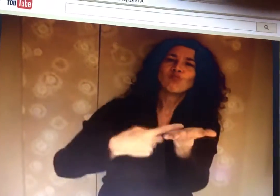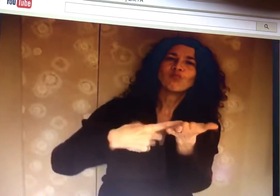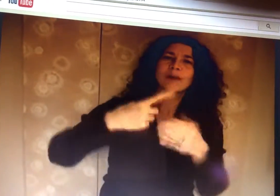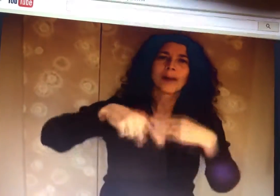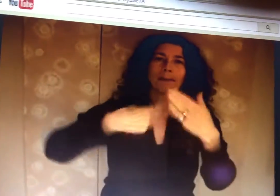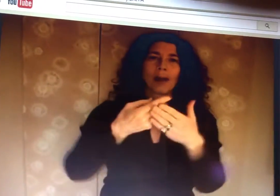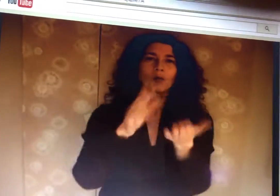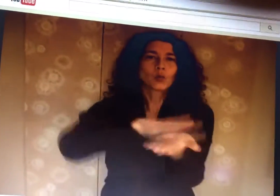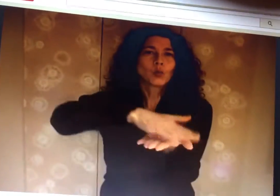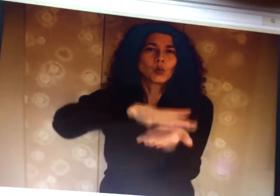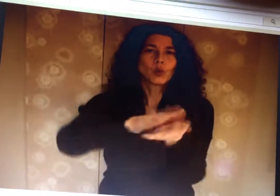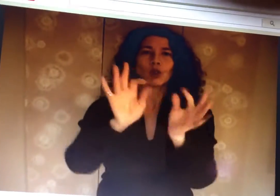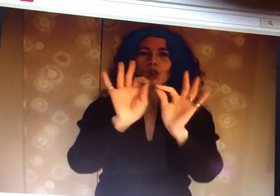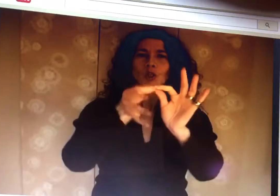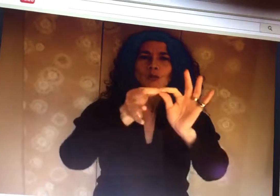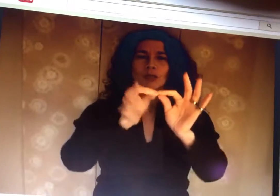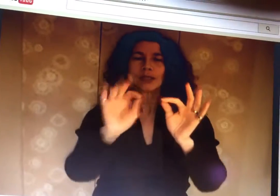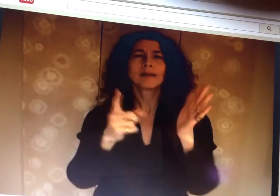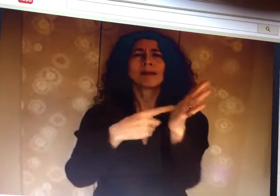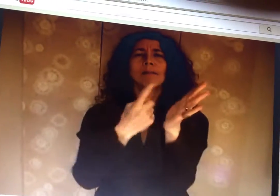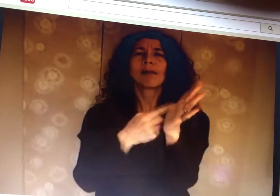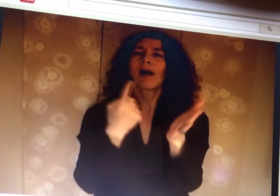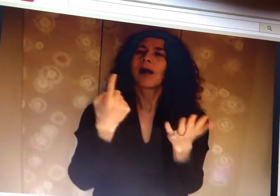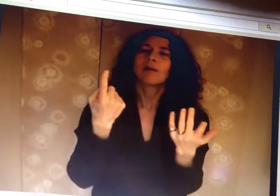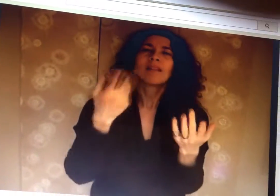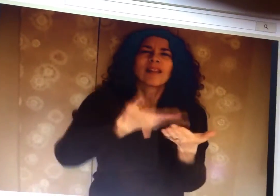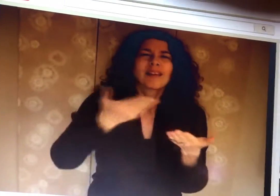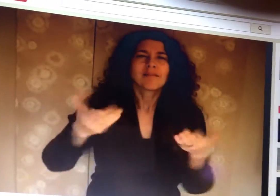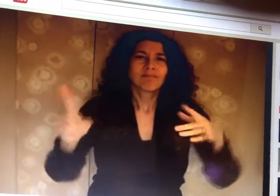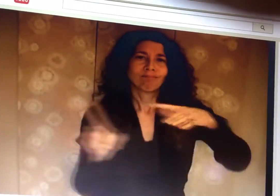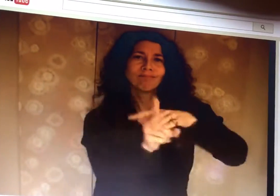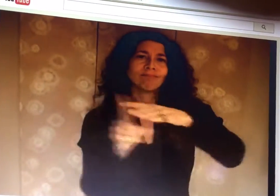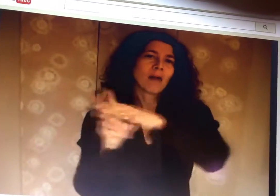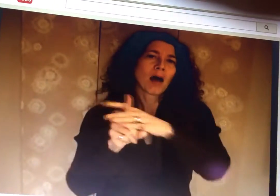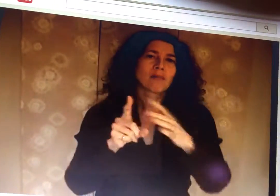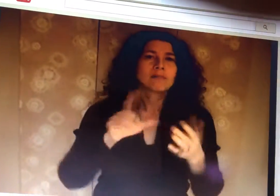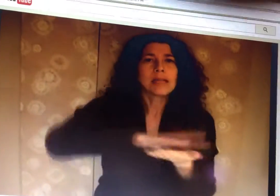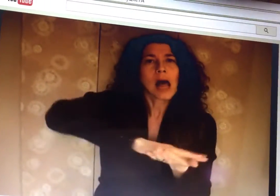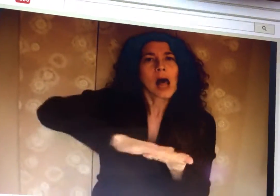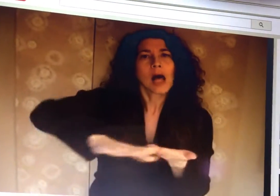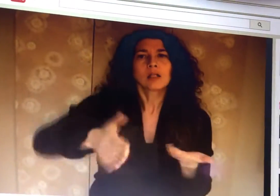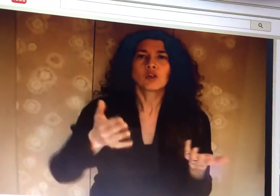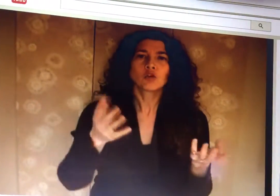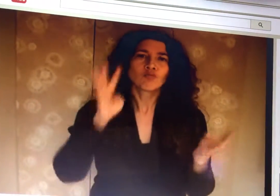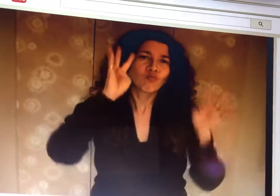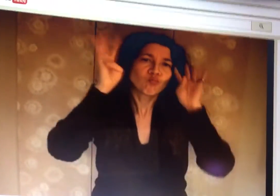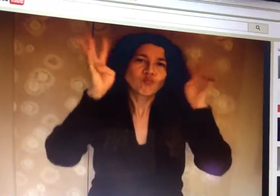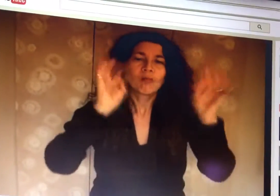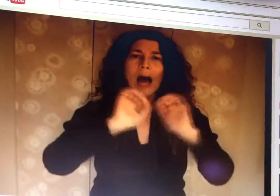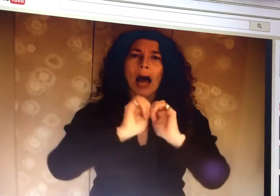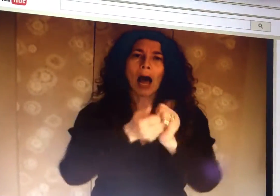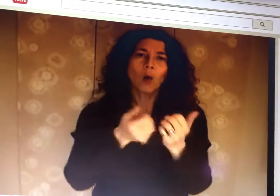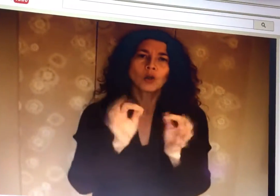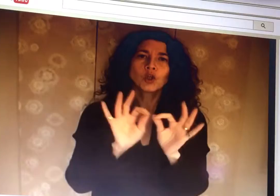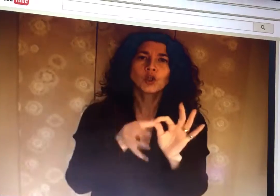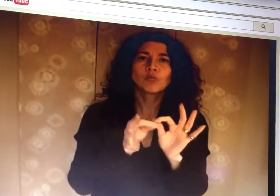Hey everyone, I wanted to talk about classroom interpreting today and some of the concepts that come up